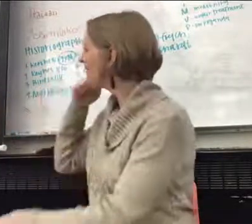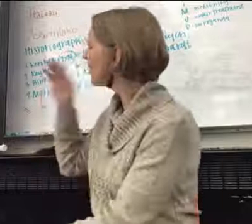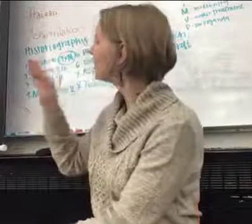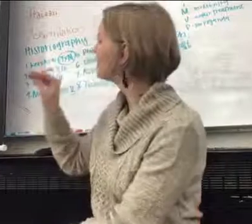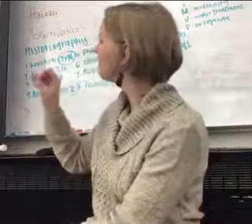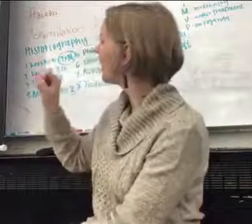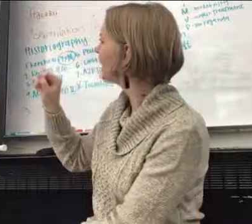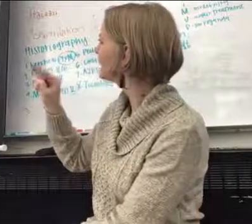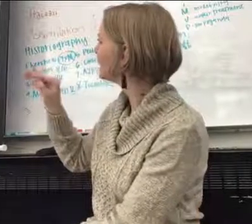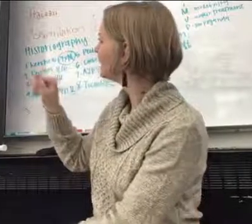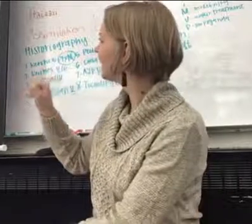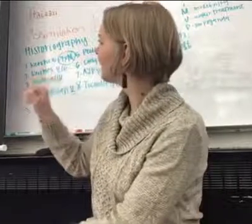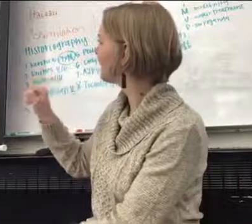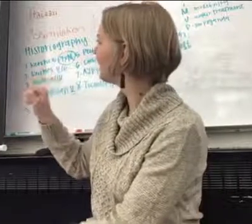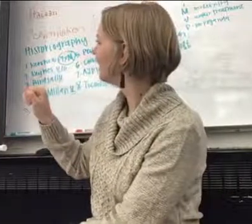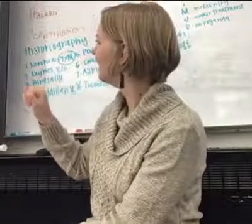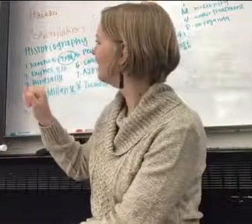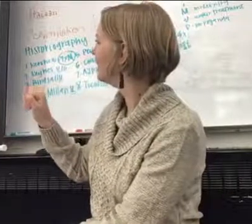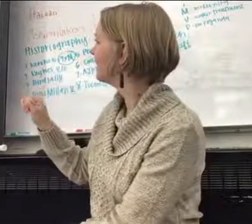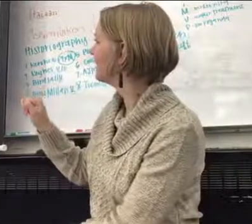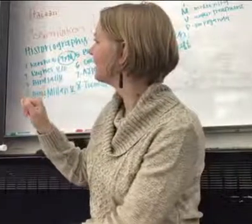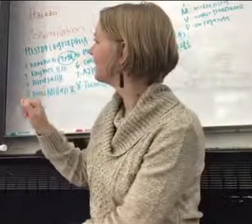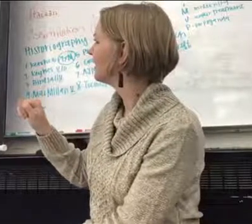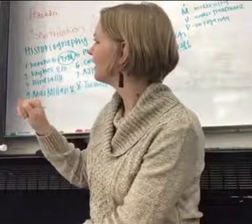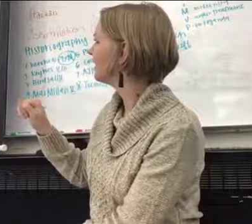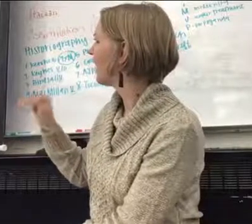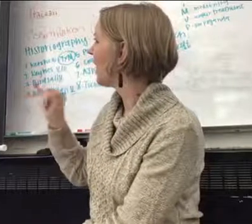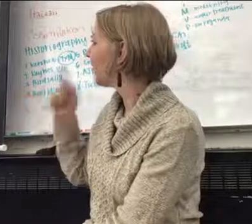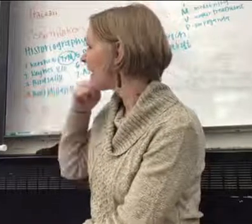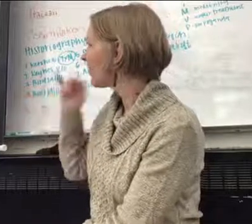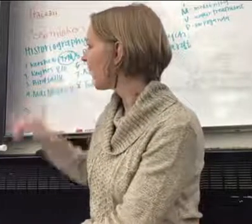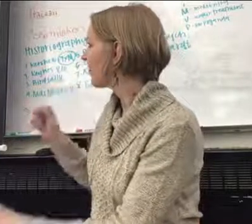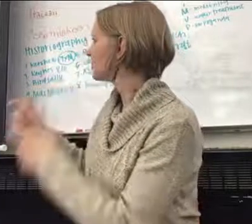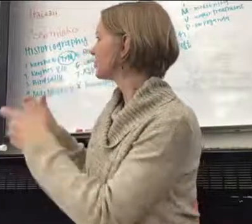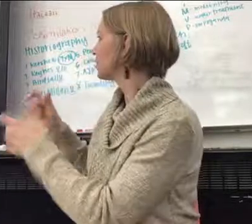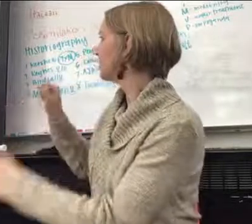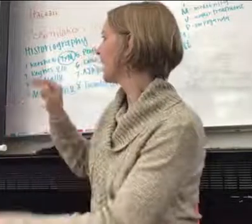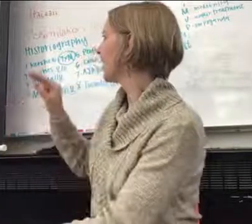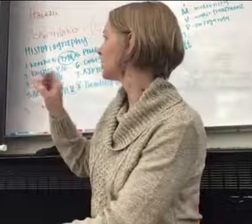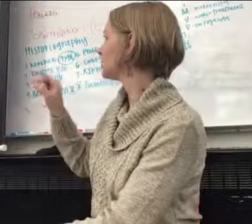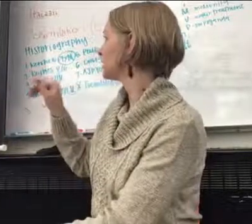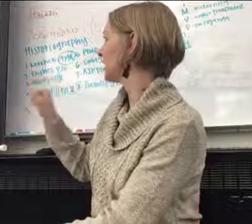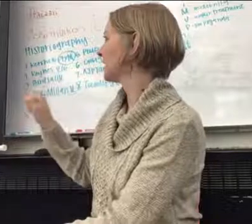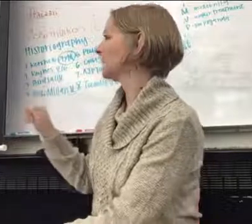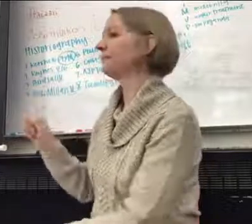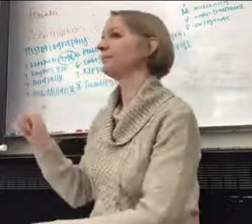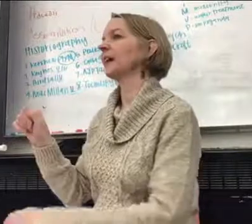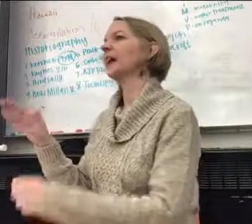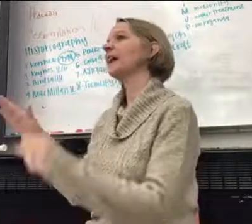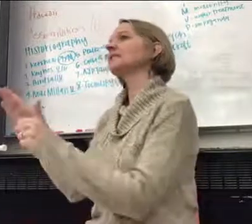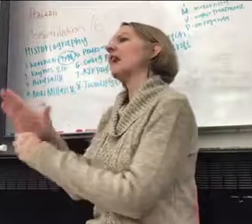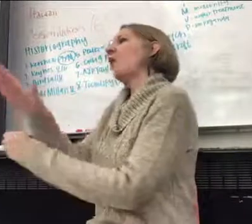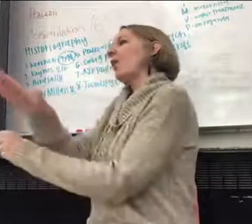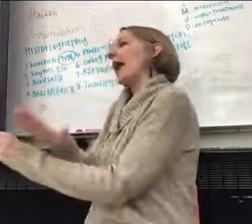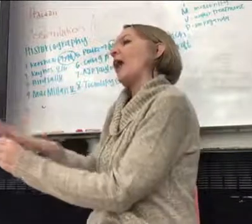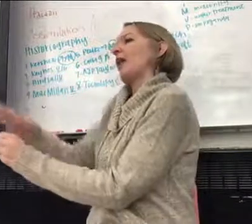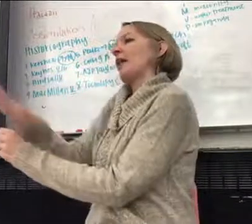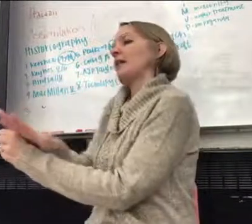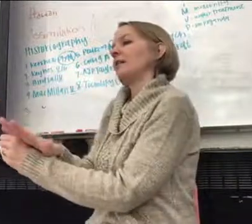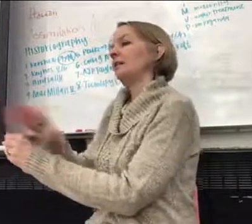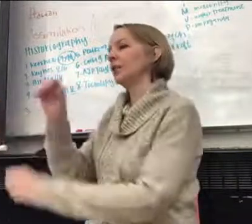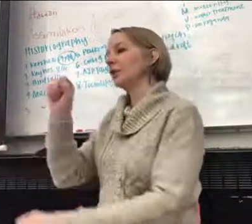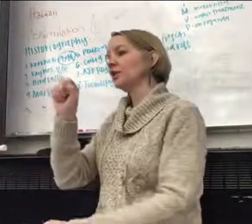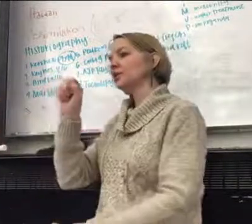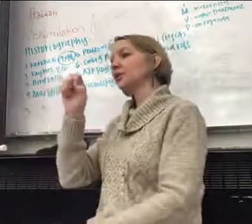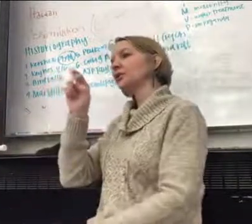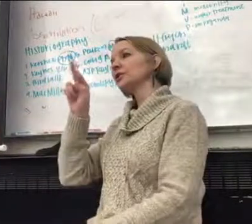And then, because Serbia was independent, but Bosnia was controlled by Austria-Hungary, wasn't it? It's this whole area. So Serbia wants